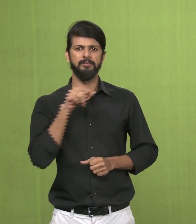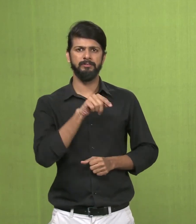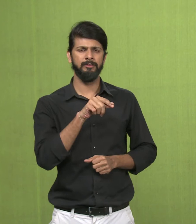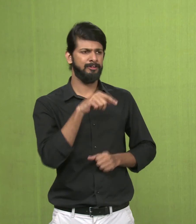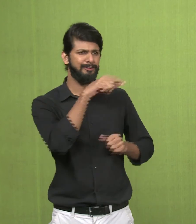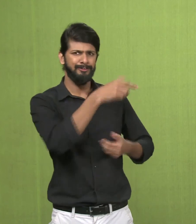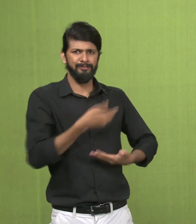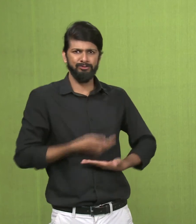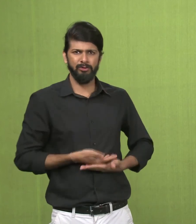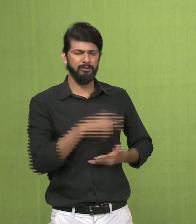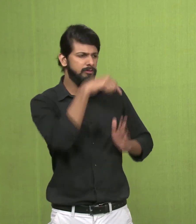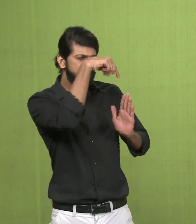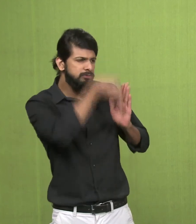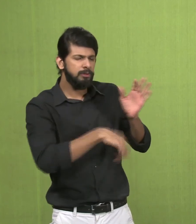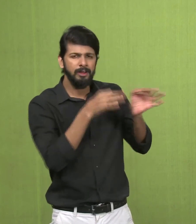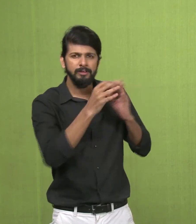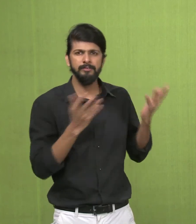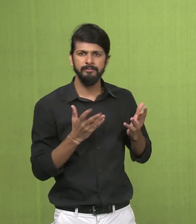Answer number 2. This sculpture